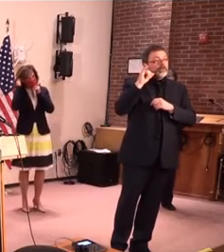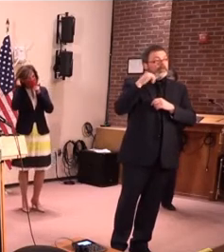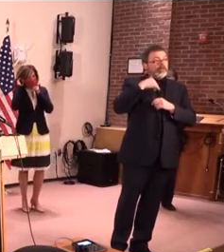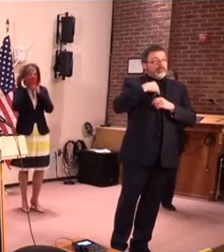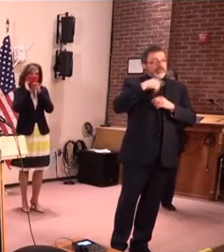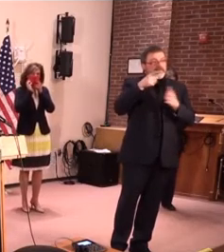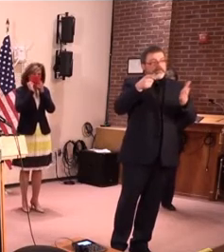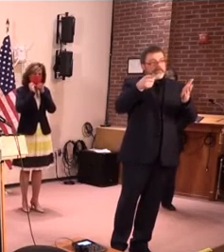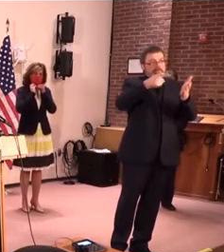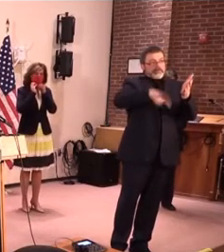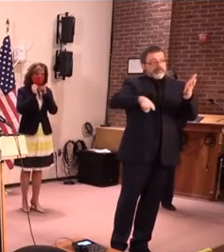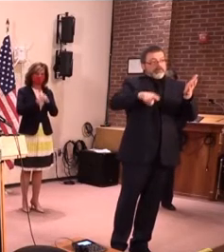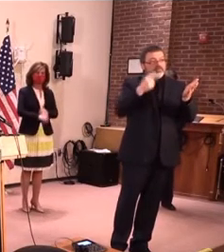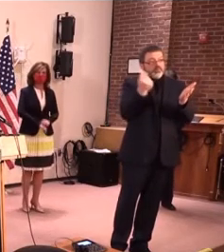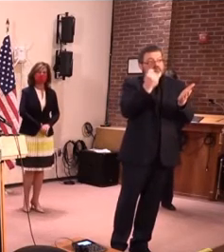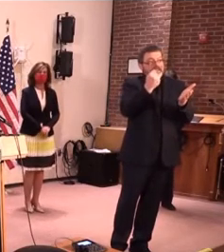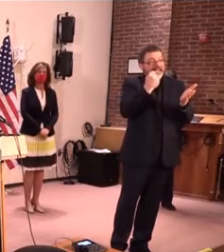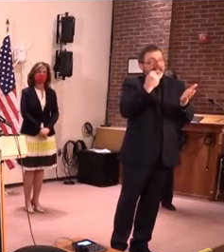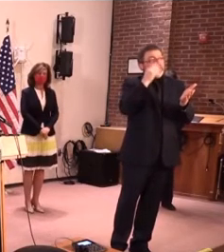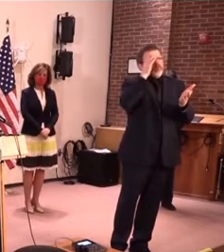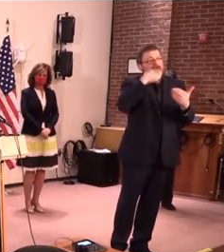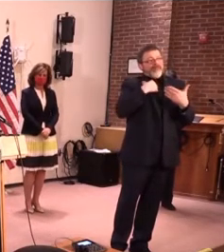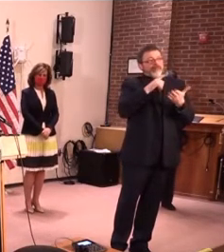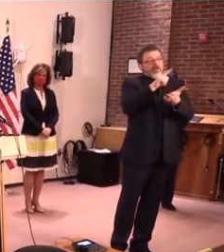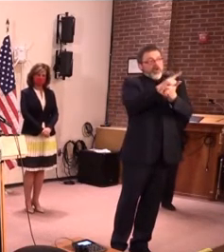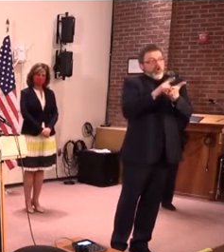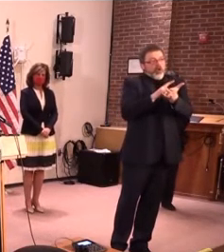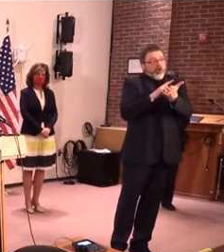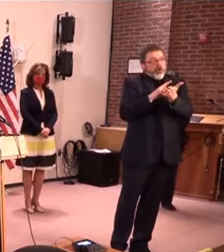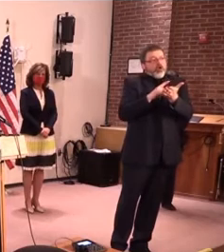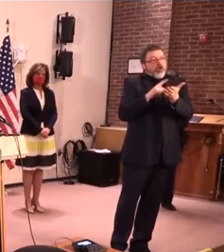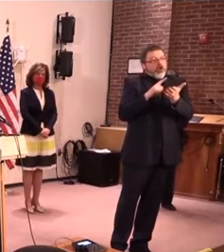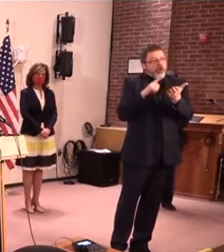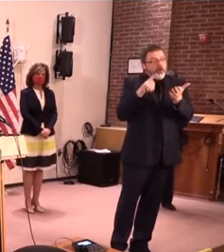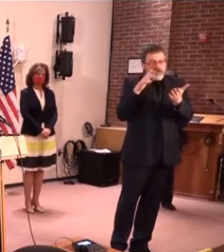between those two plans, if you're asking about timeline.